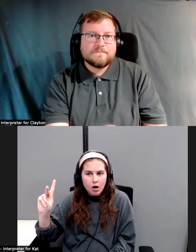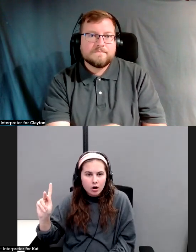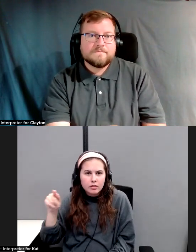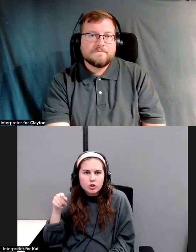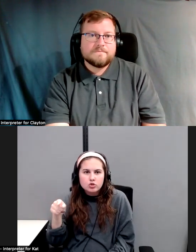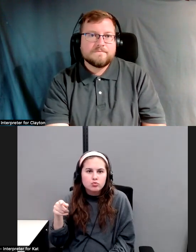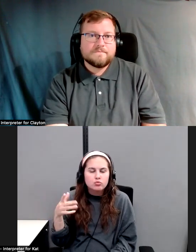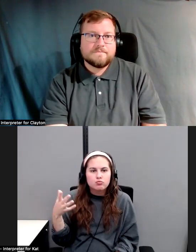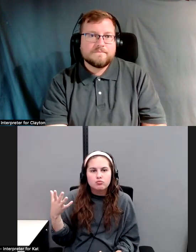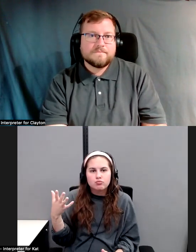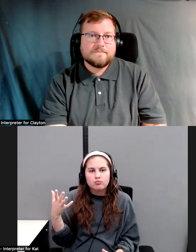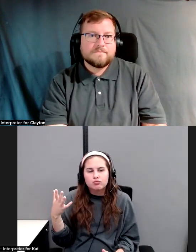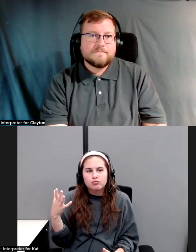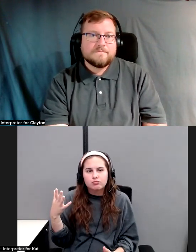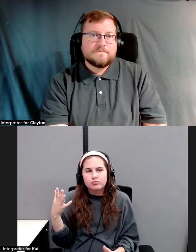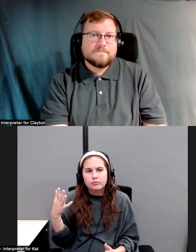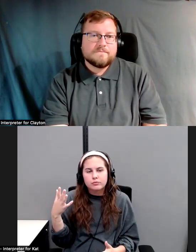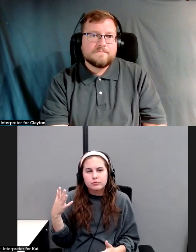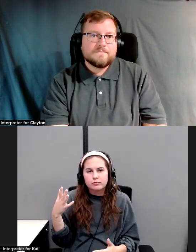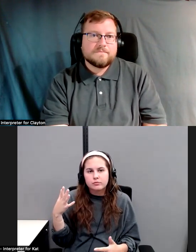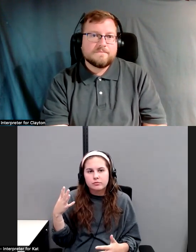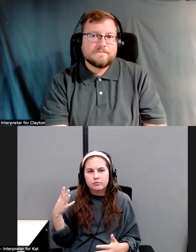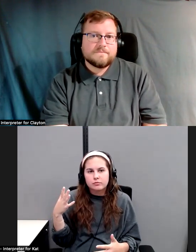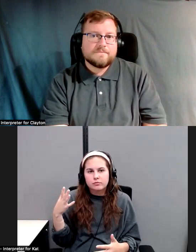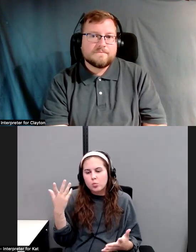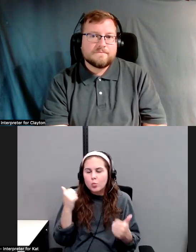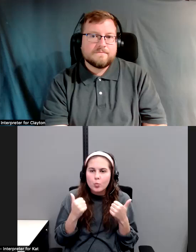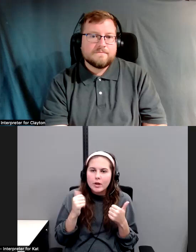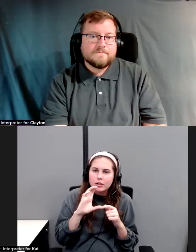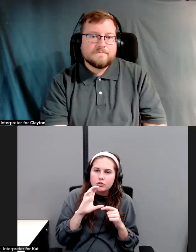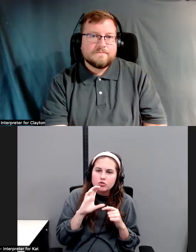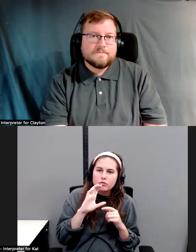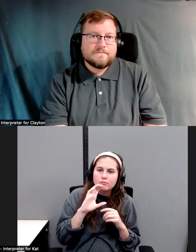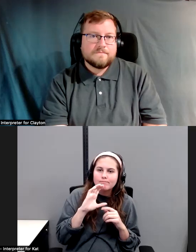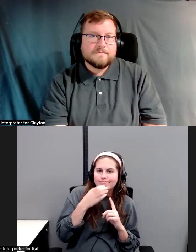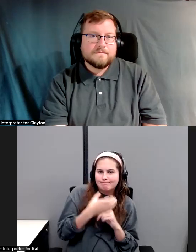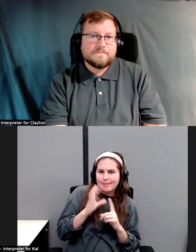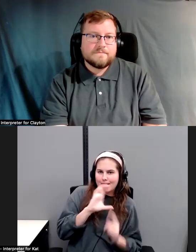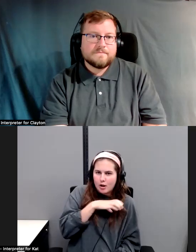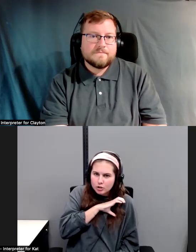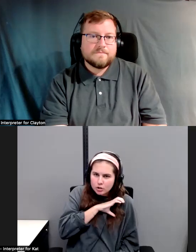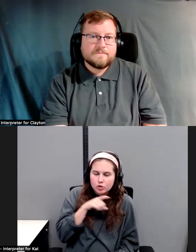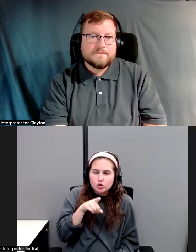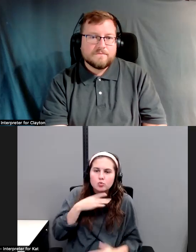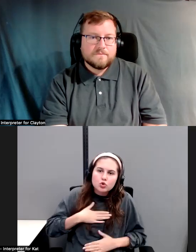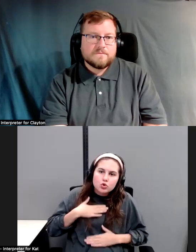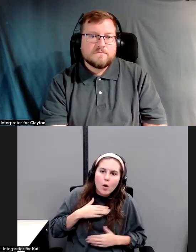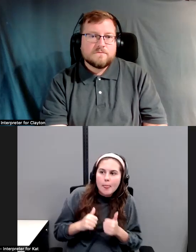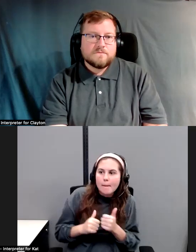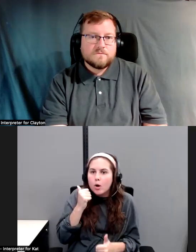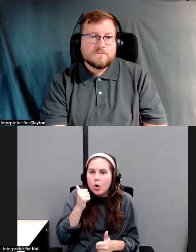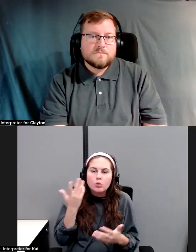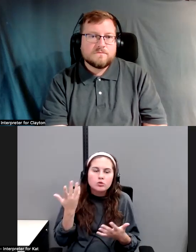each character, or which kind of character do you enjoy to do the most, or do you find